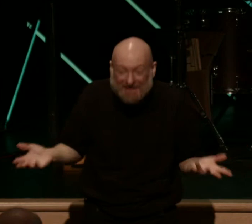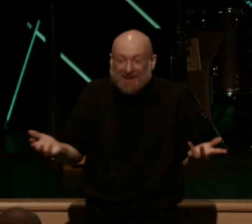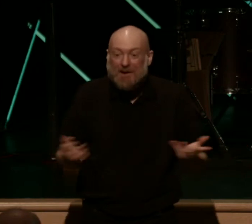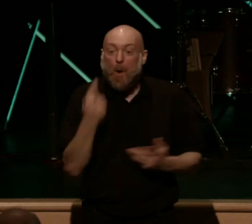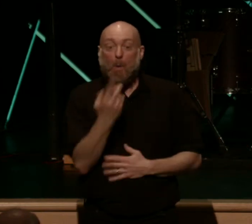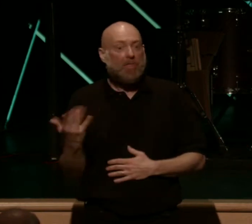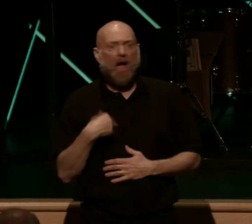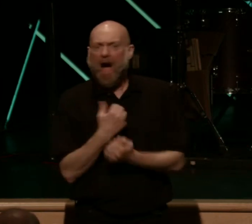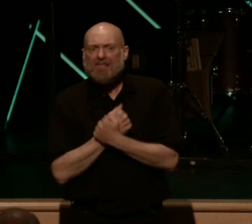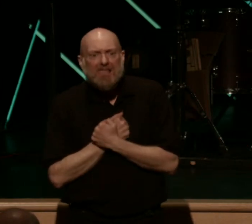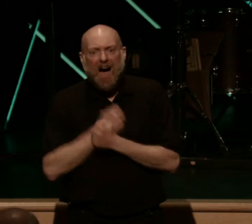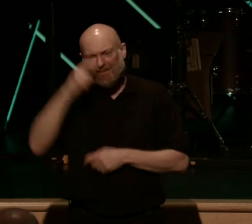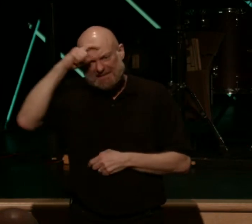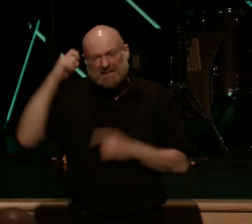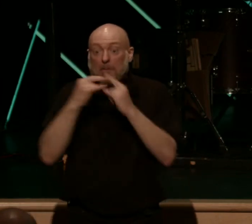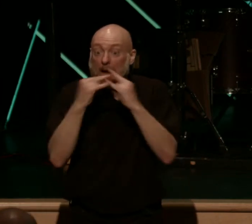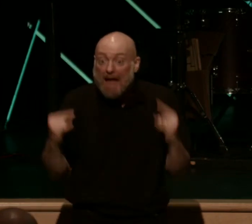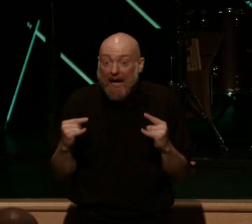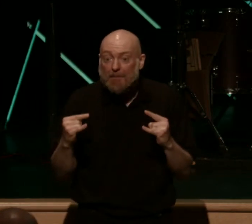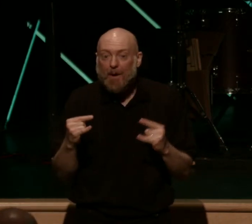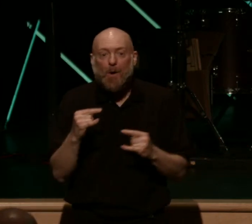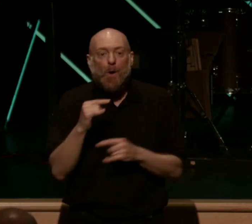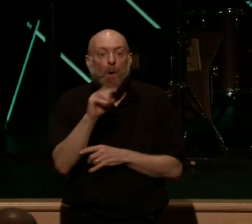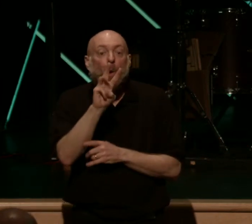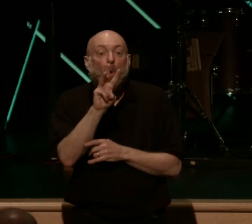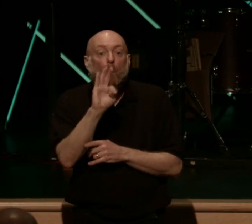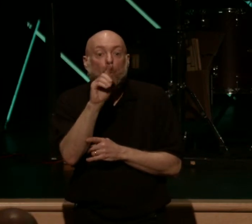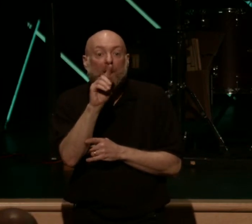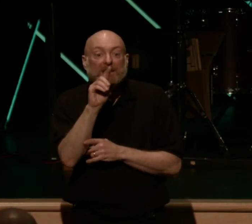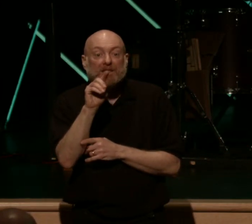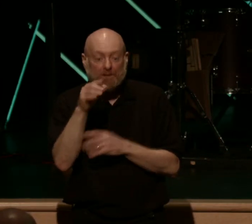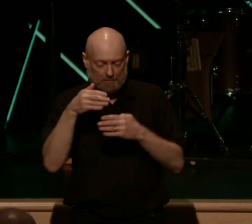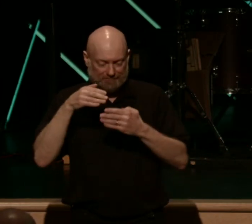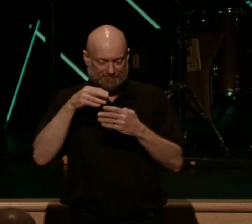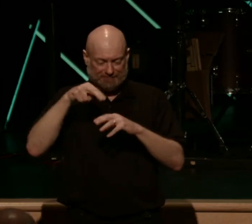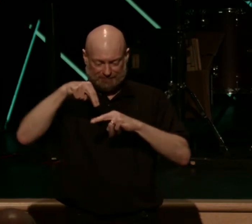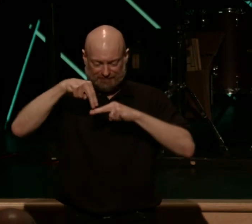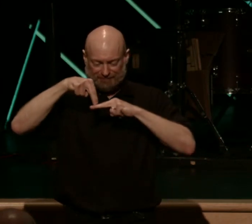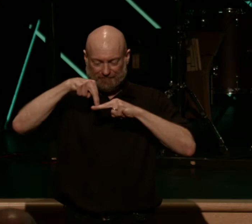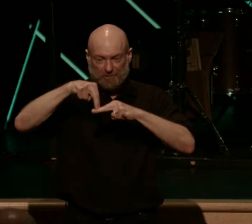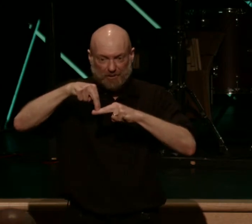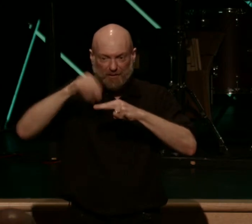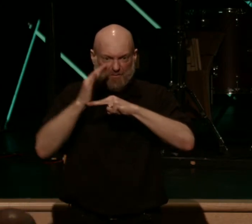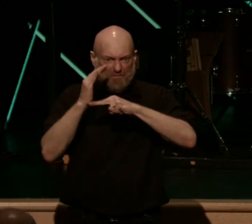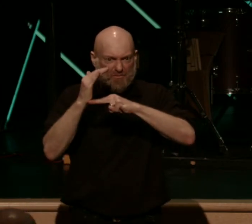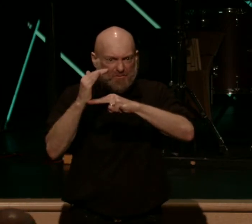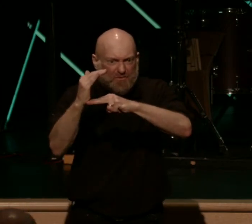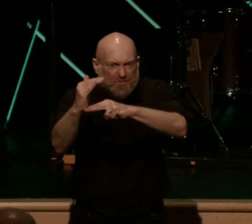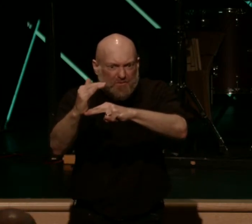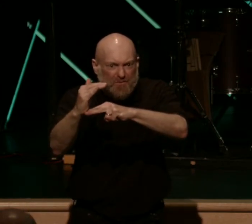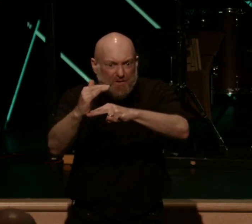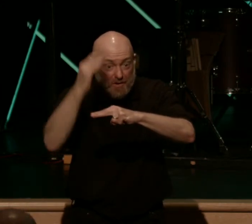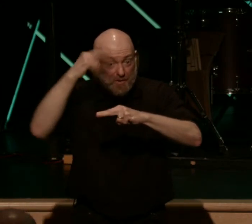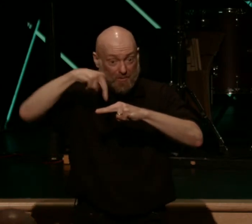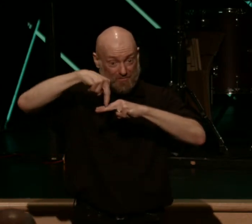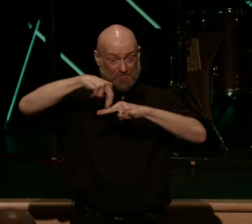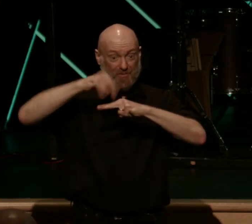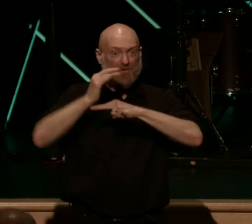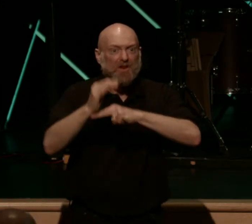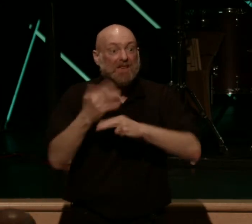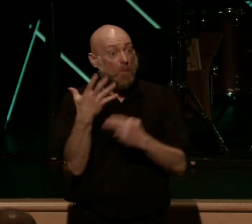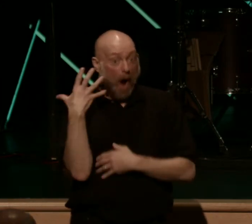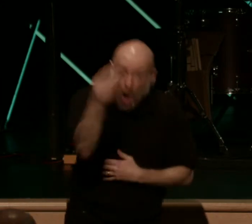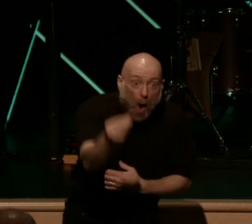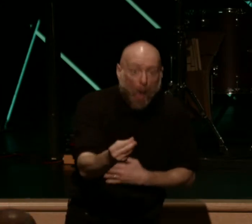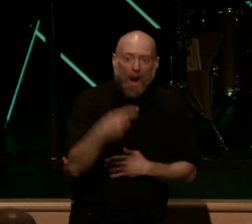one thing I loved about summer camp was windsurfing. I loved windsurfing. And one thing that you figure pretty quickly on a windsurfer is that if you want to go